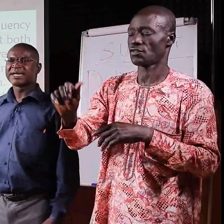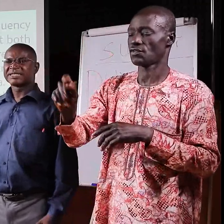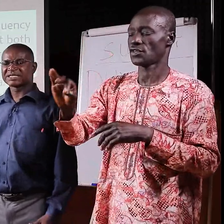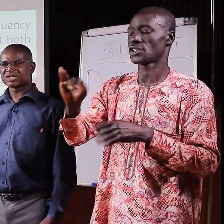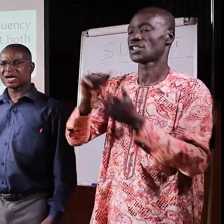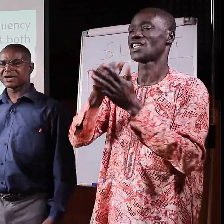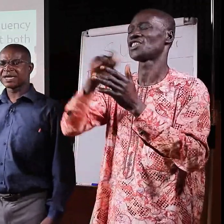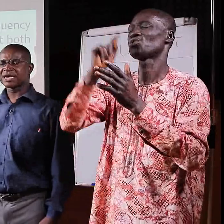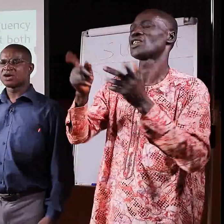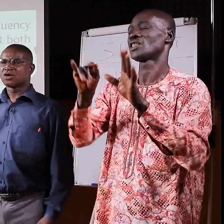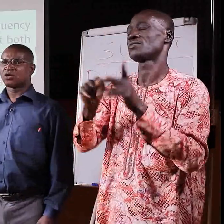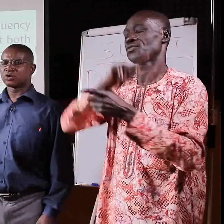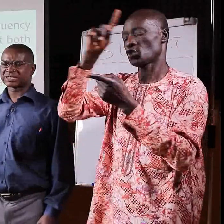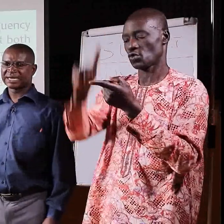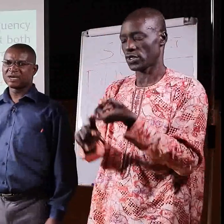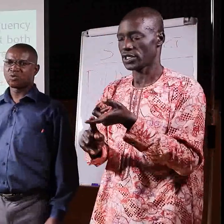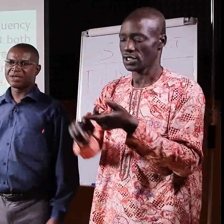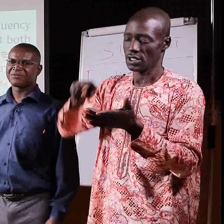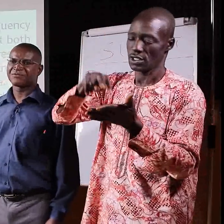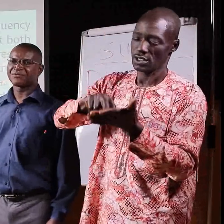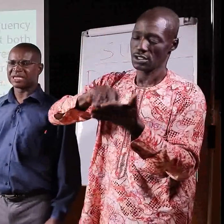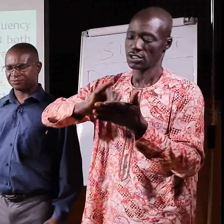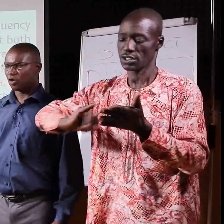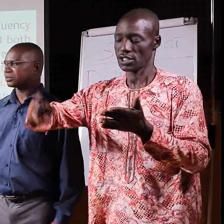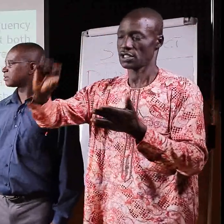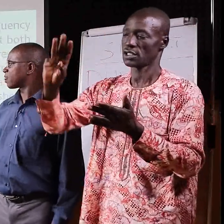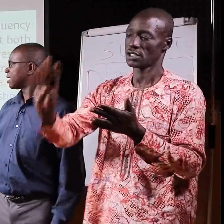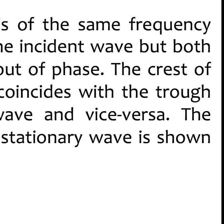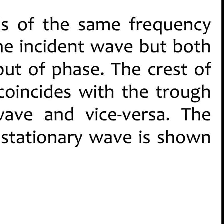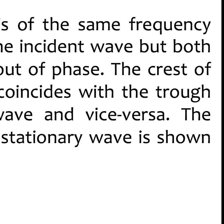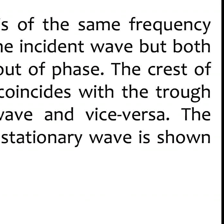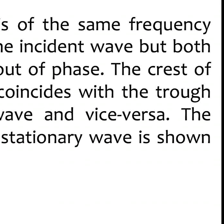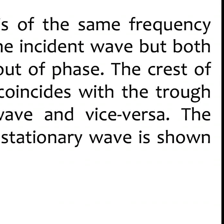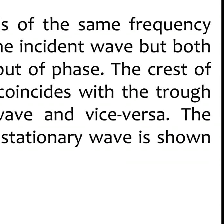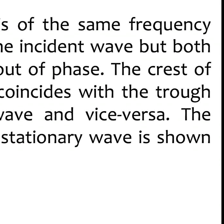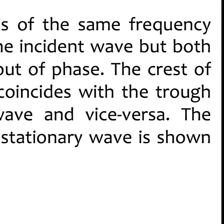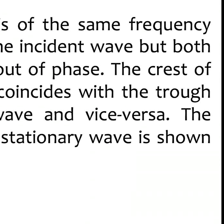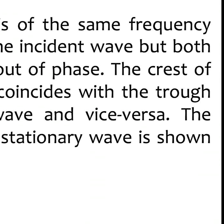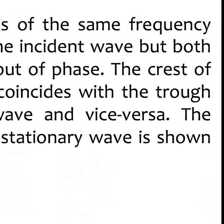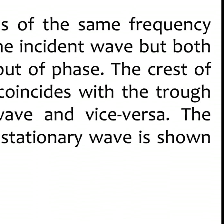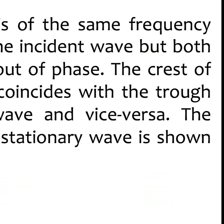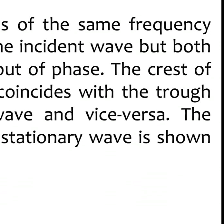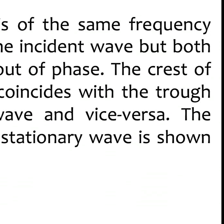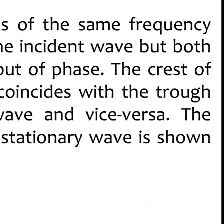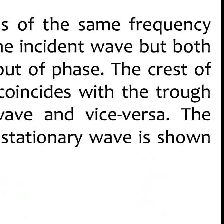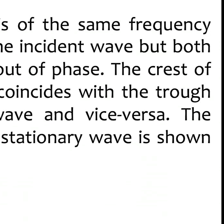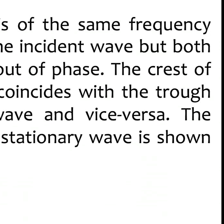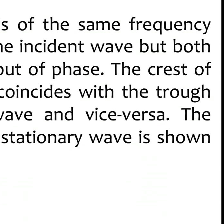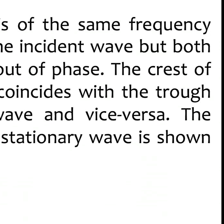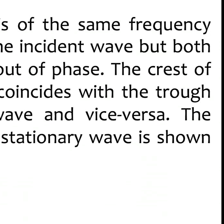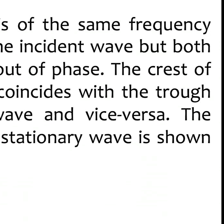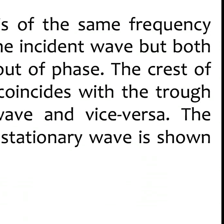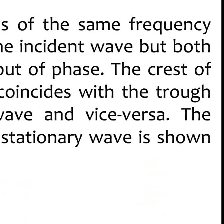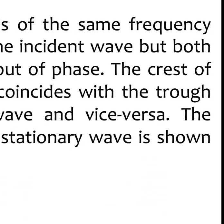when stationary or standing wave is formed. The general shape of a stationary